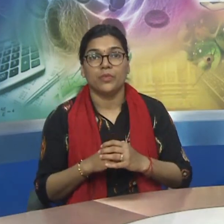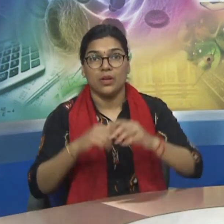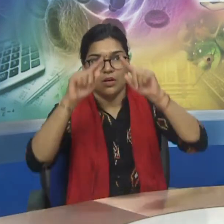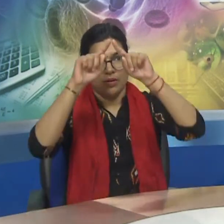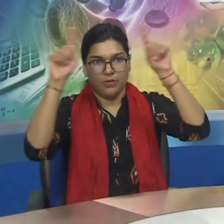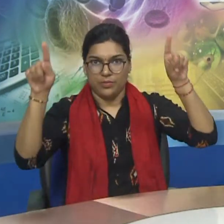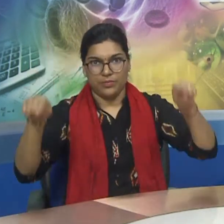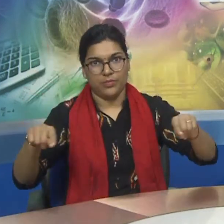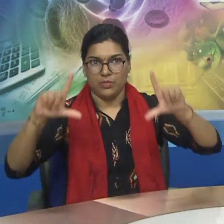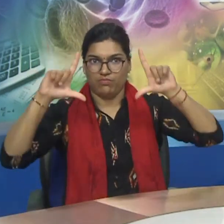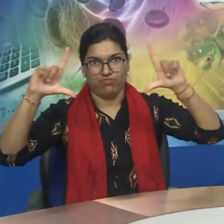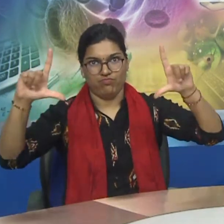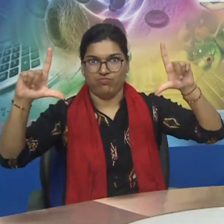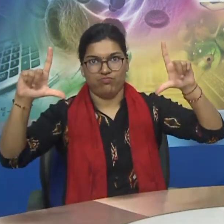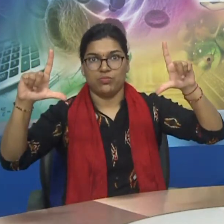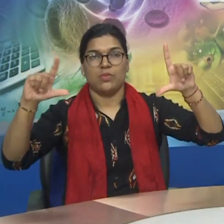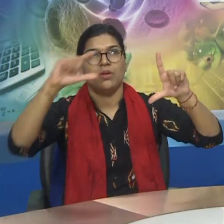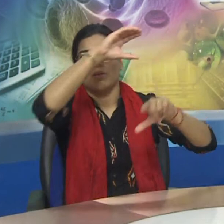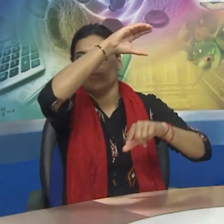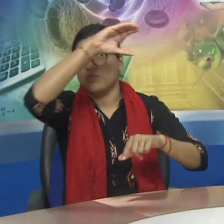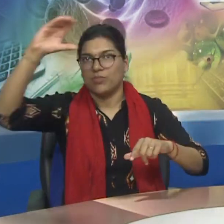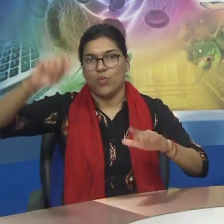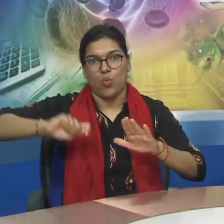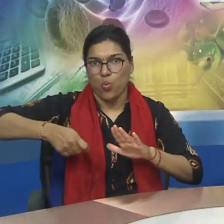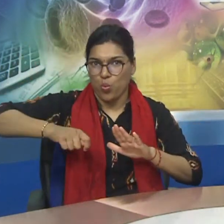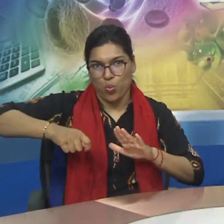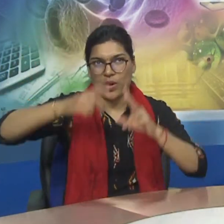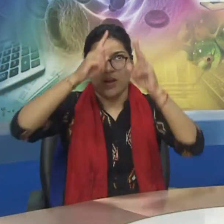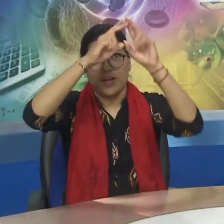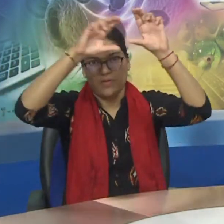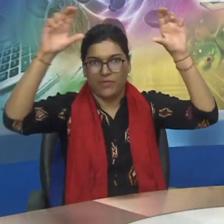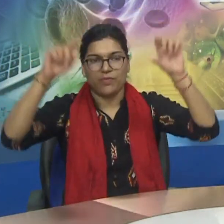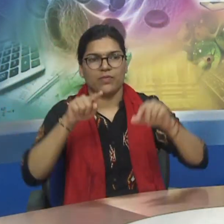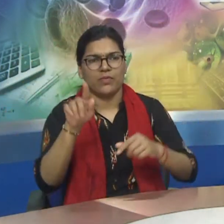Close and exit are two different commands.